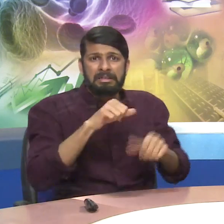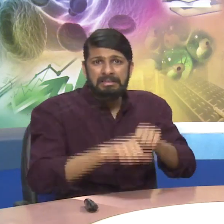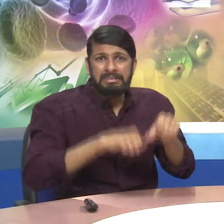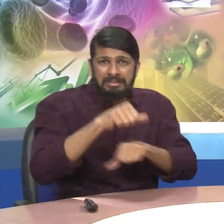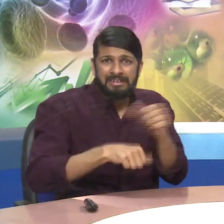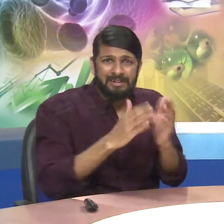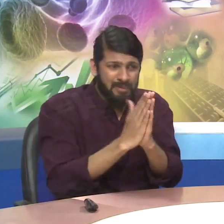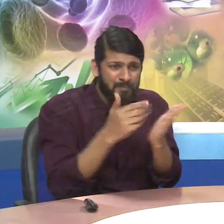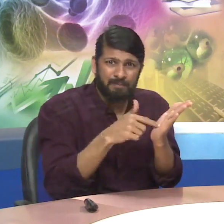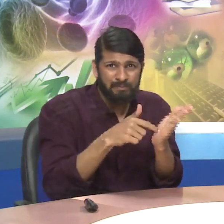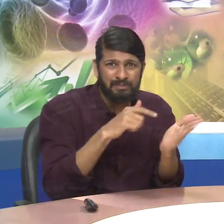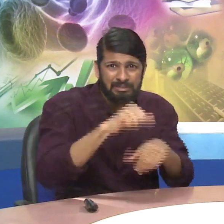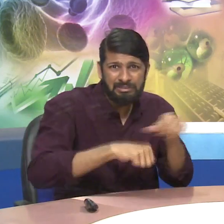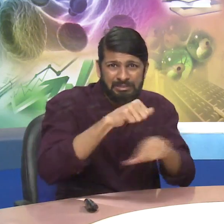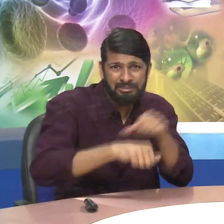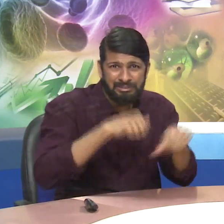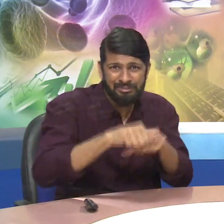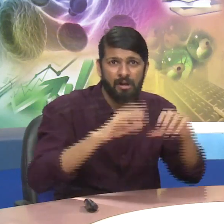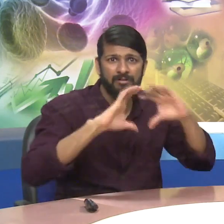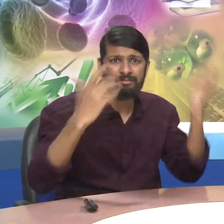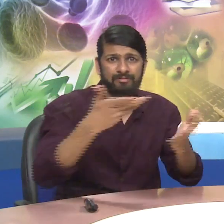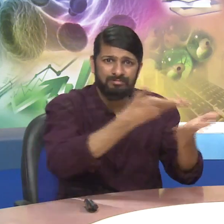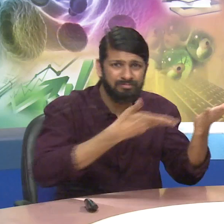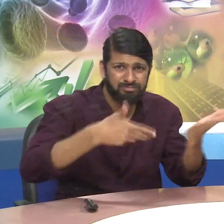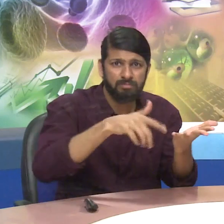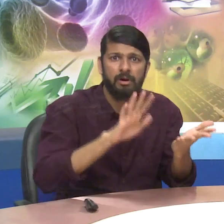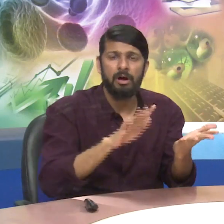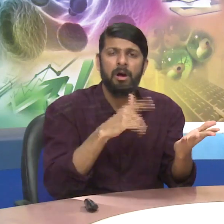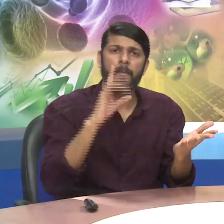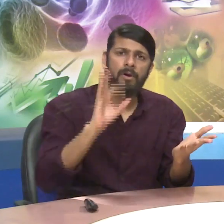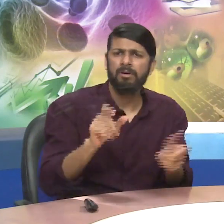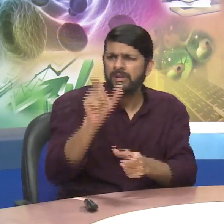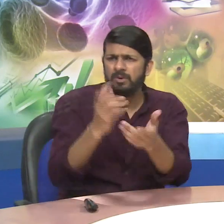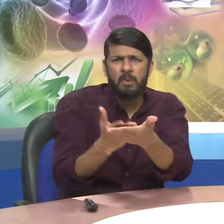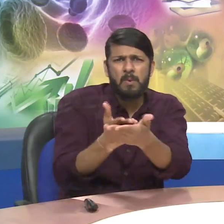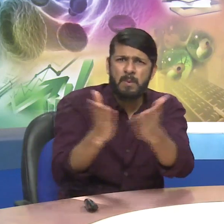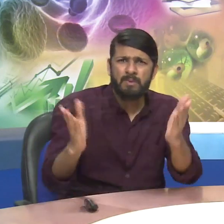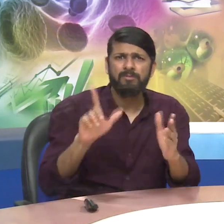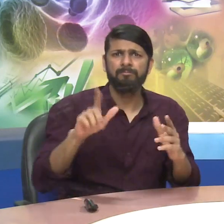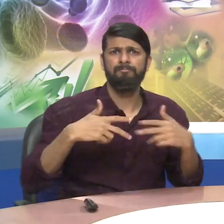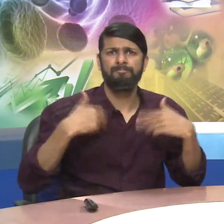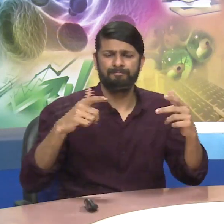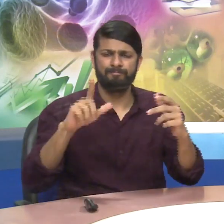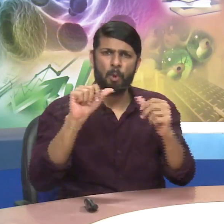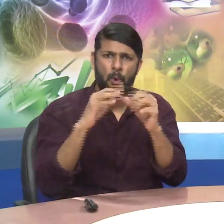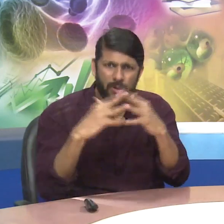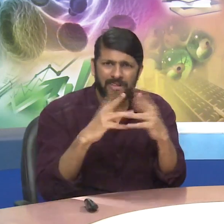totality, it is 166 days spread over a period of 2 years and 11